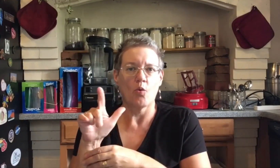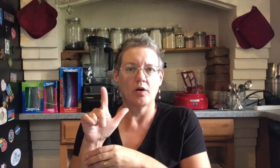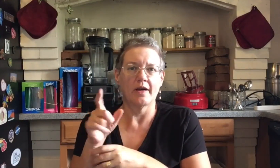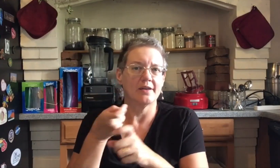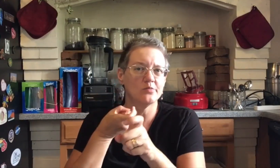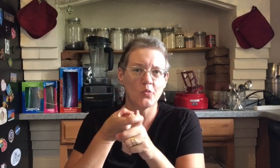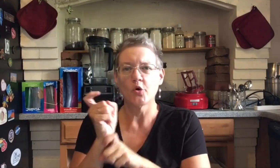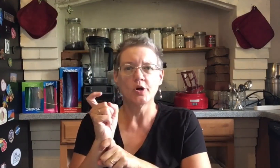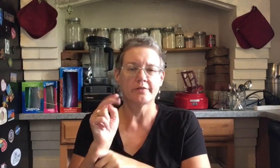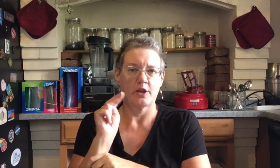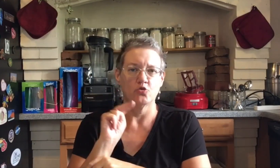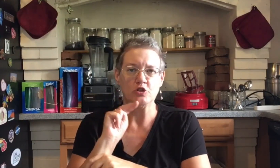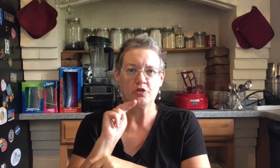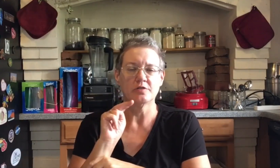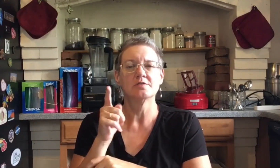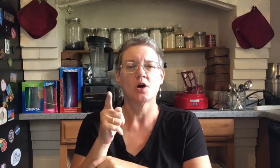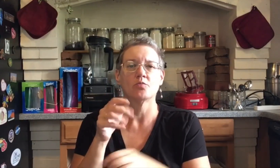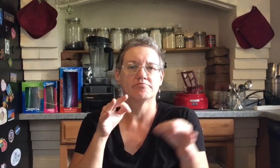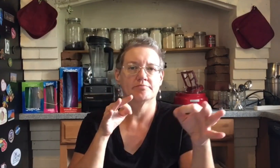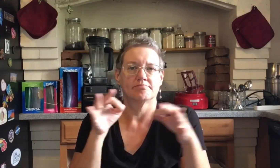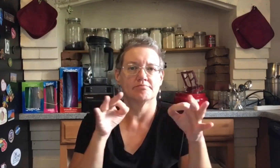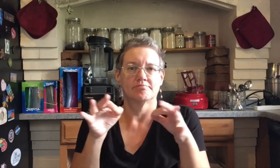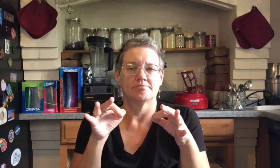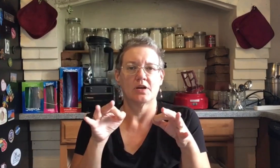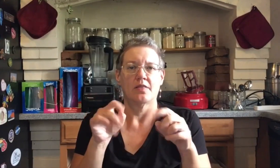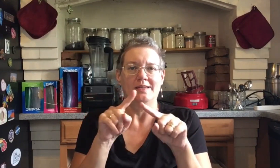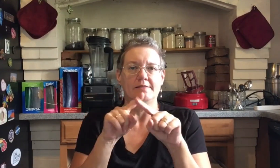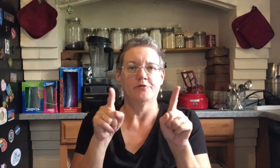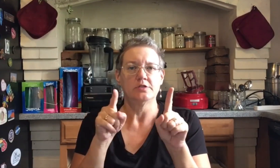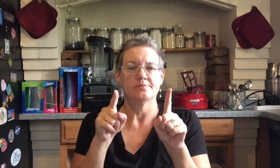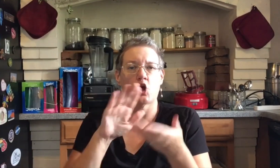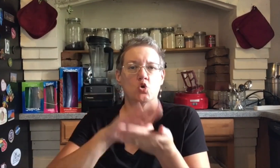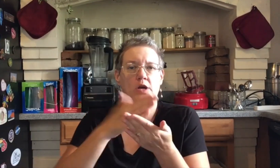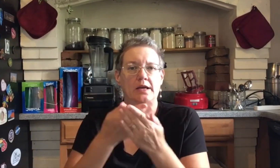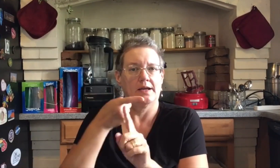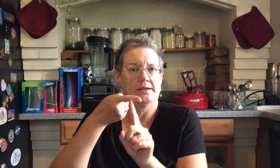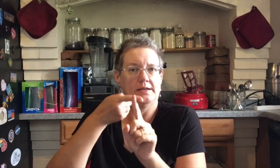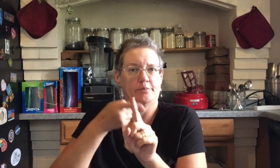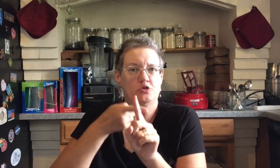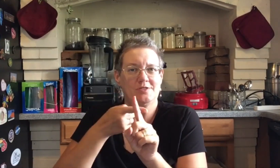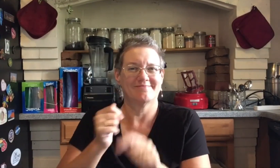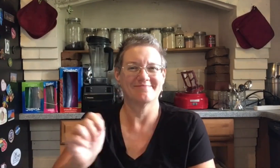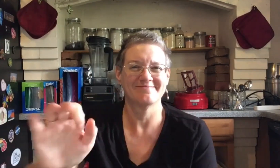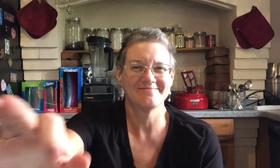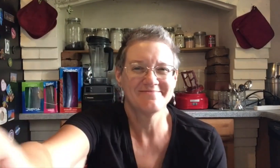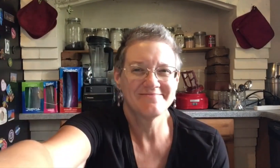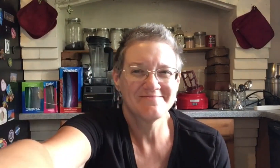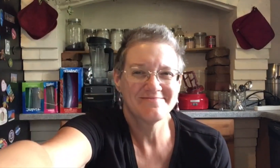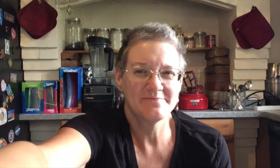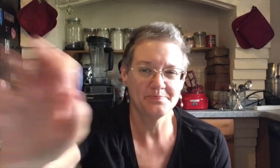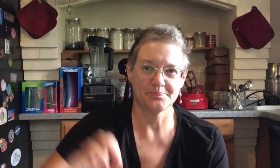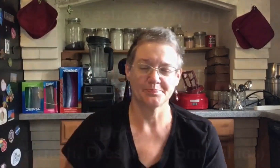cancer-causing chemicals, and it ruins all the nutrients. So let me explain the different cooking temperatures.